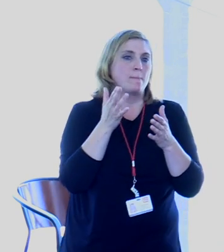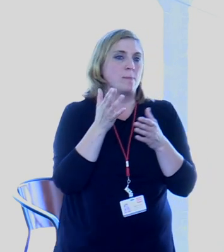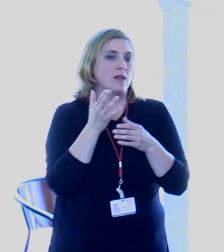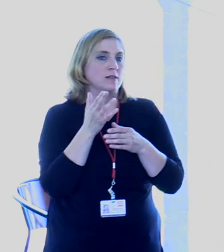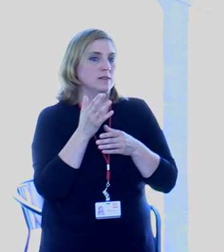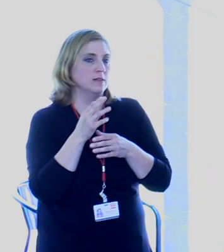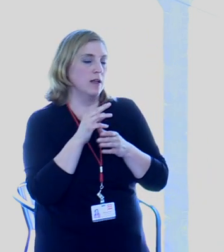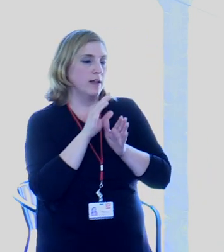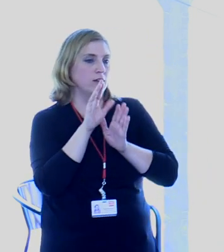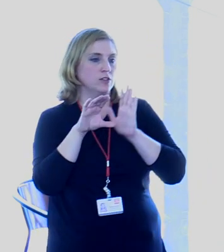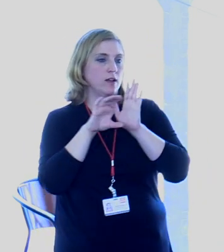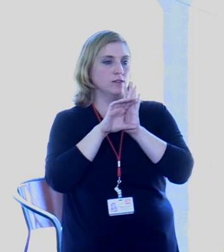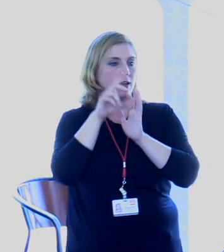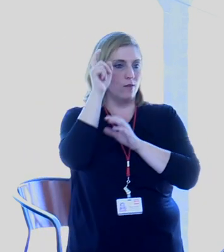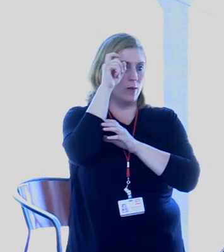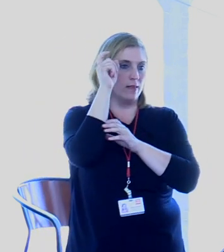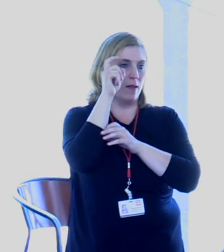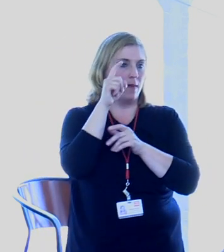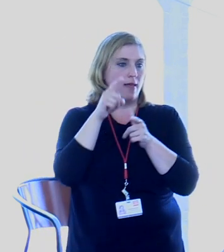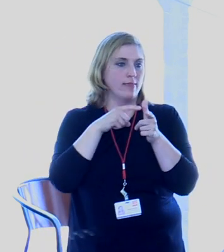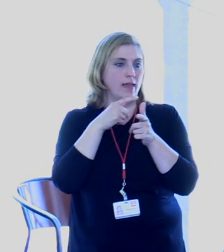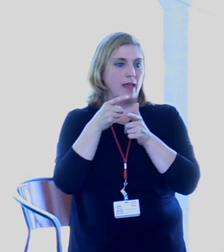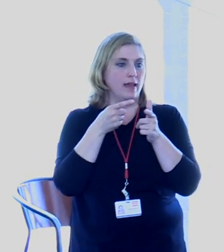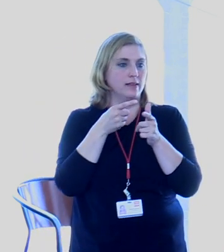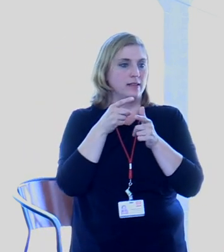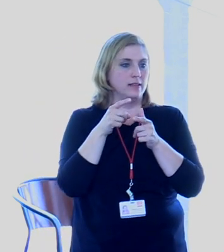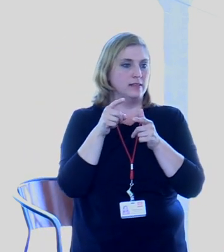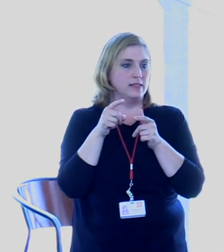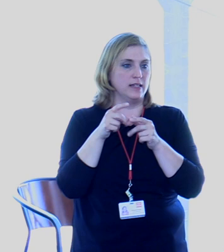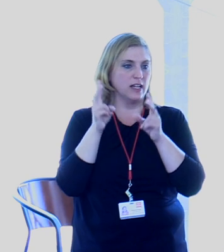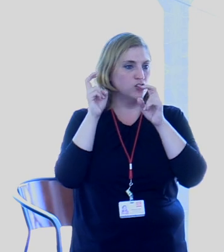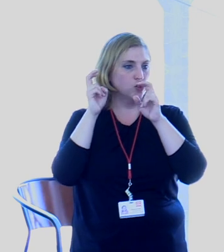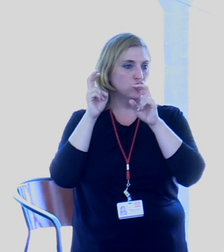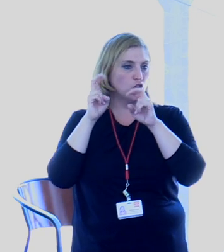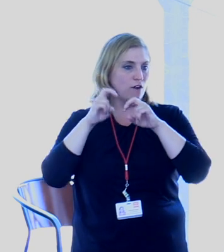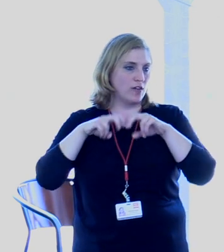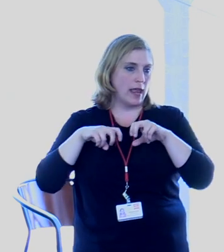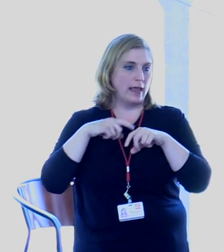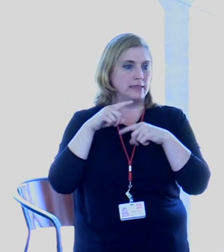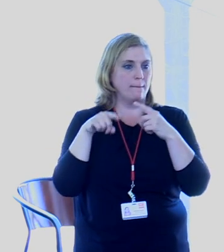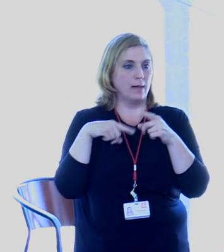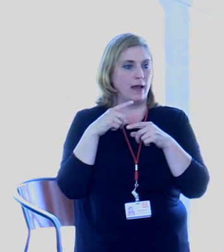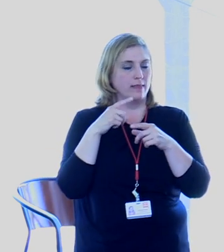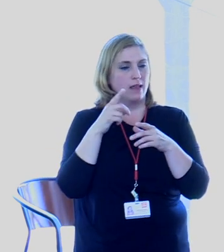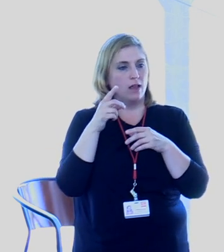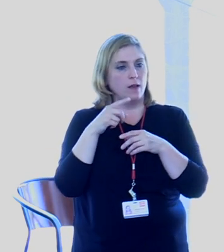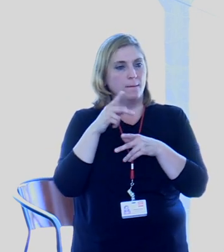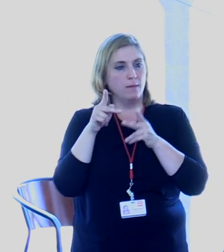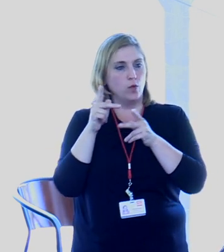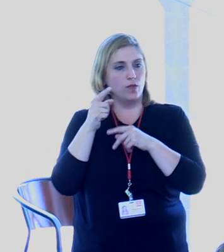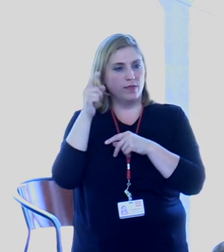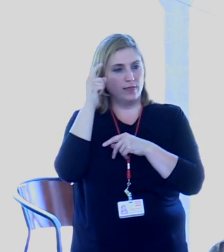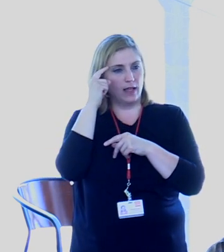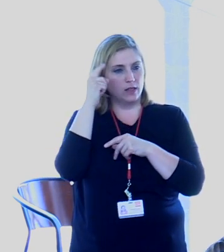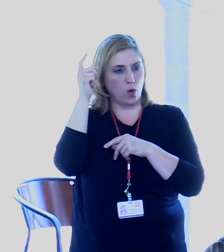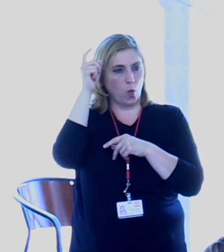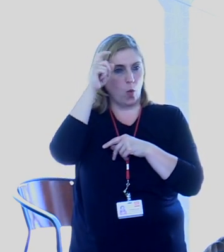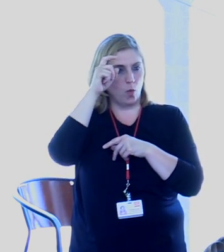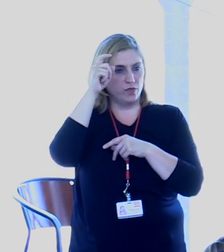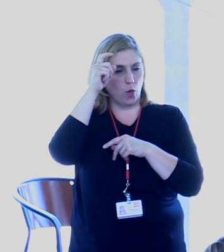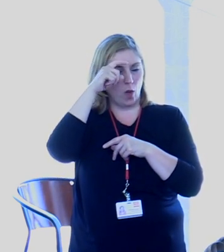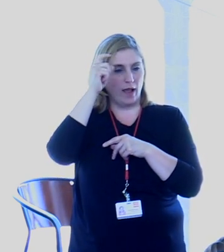of wisdom? And then they did surveys about people who they think they're wise, and they came up with